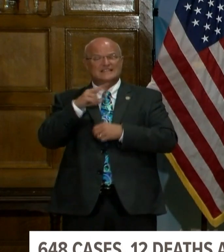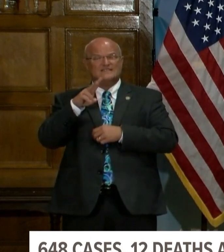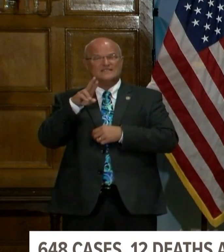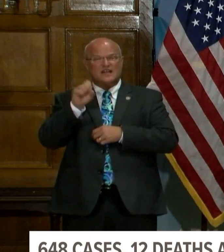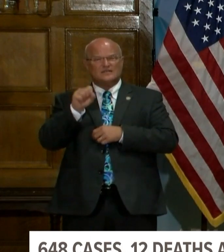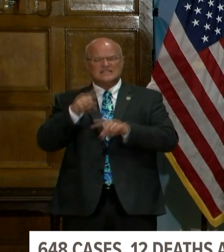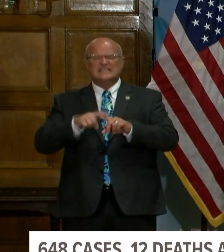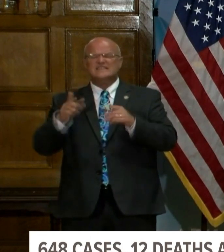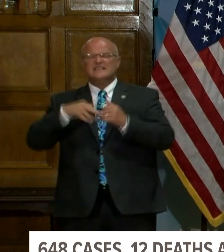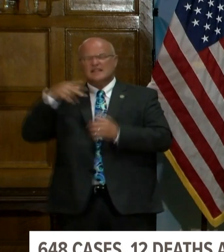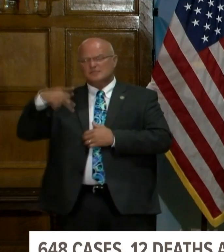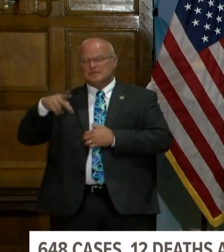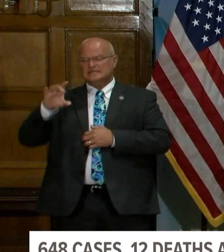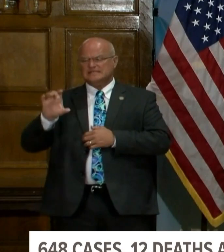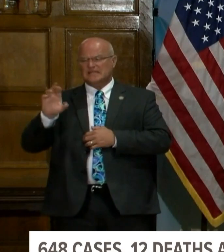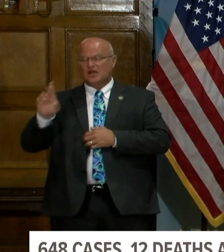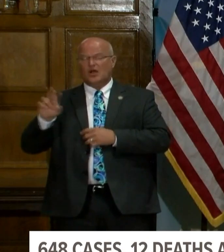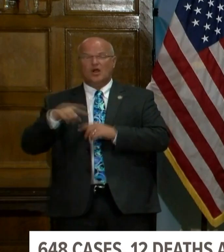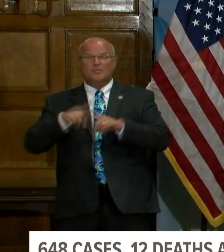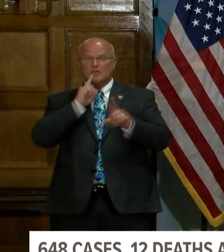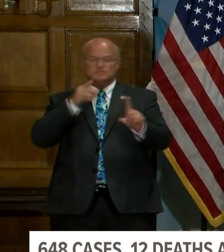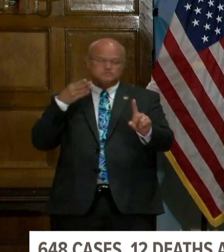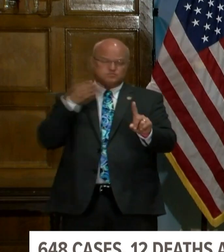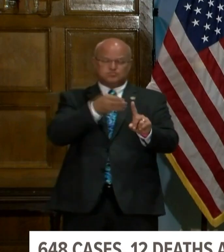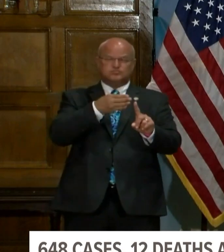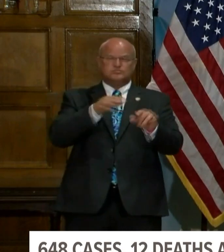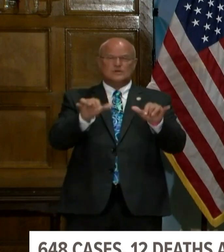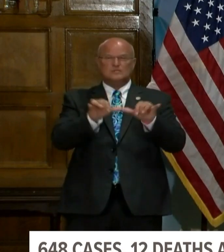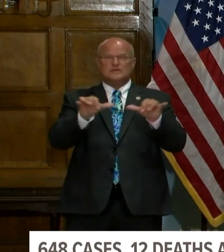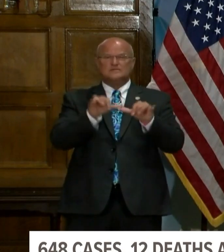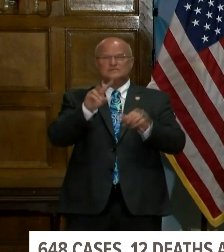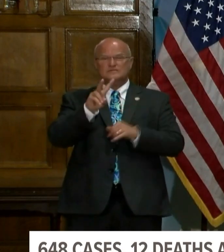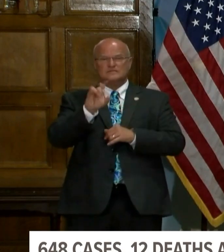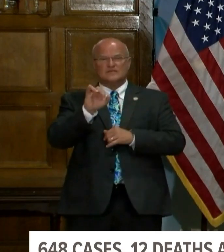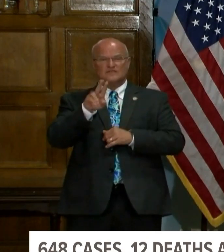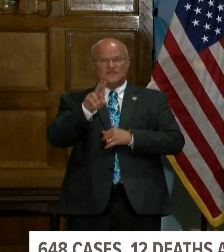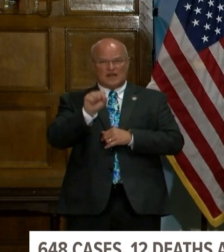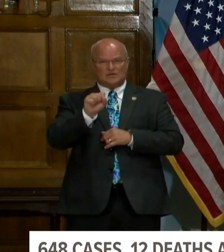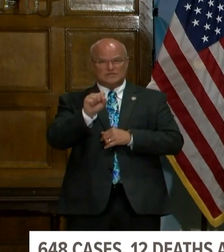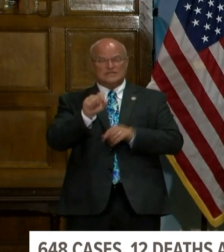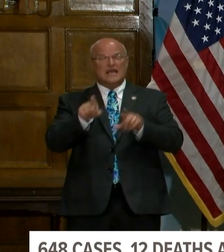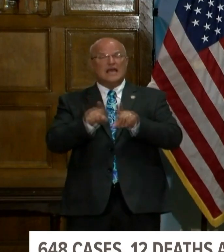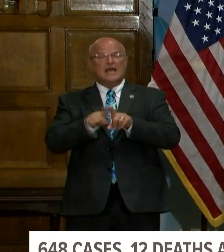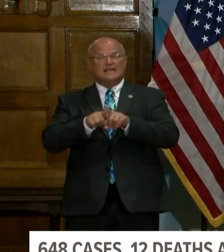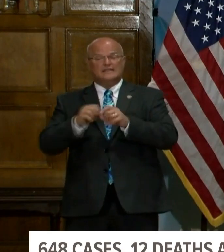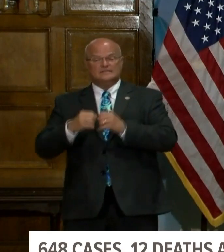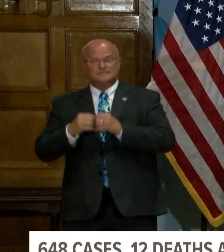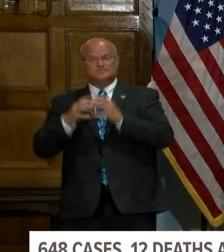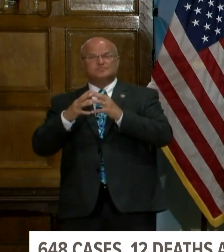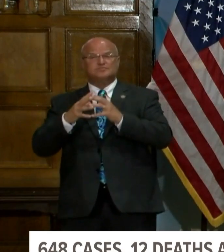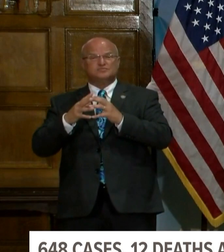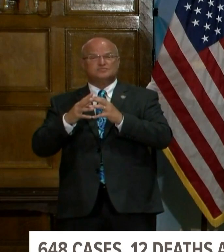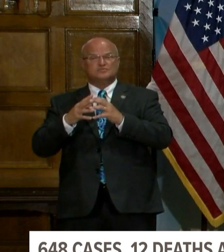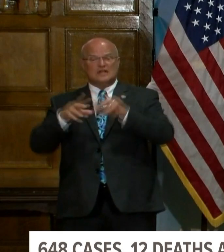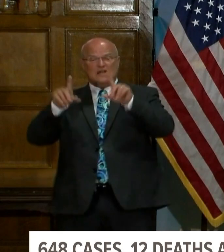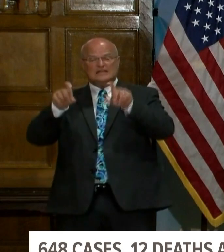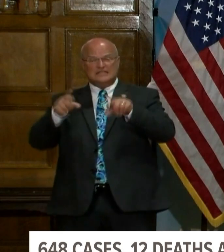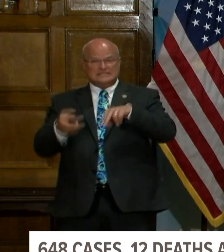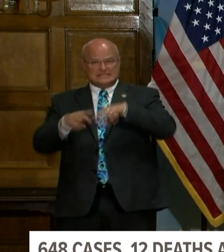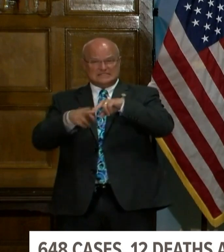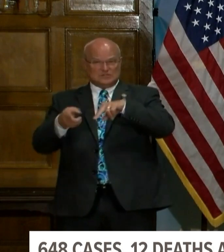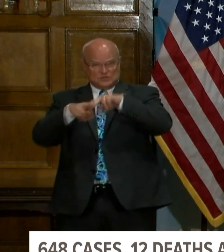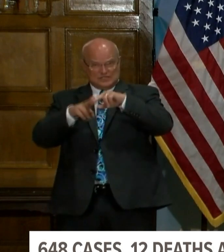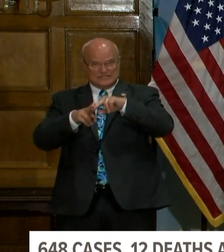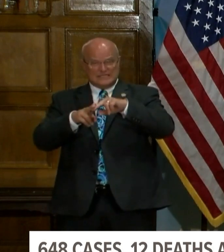from the PCR tests, but they are actually directly measuring virus. So as those come on, we should be able to increase our testing and